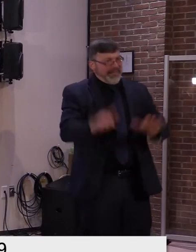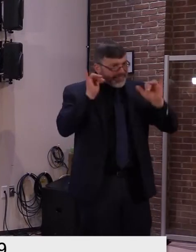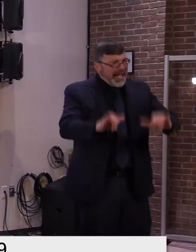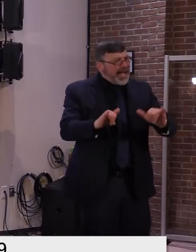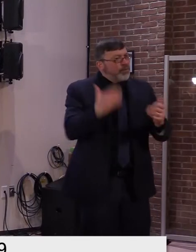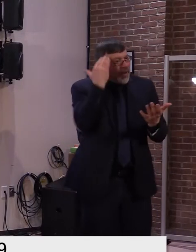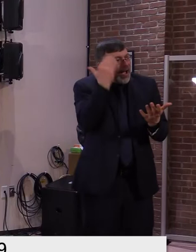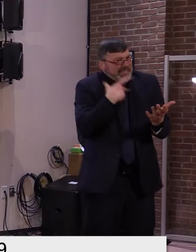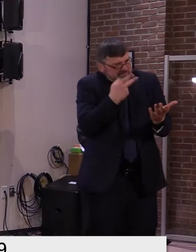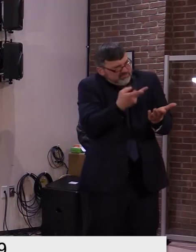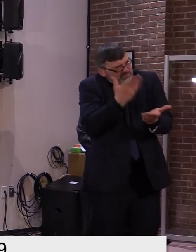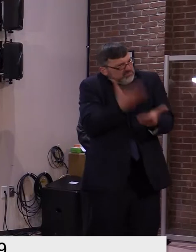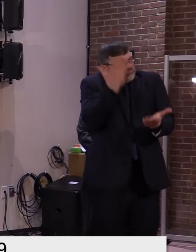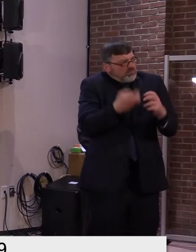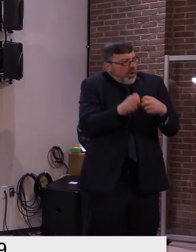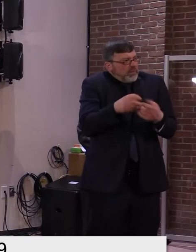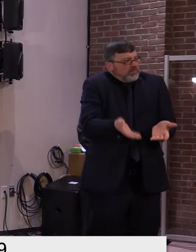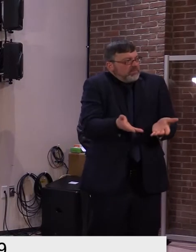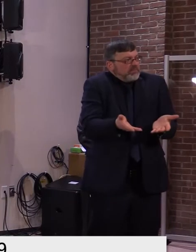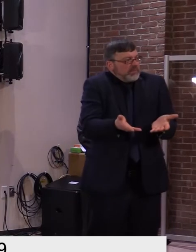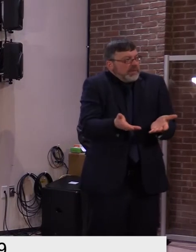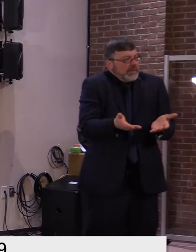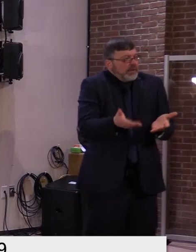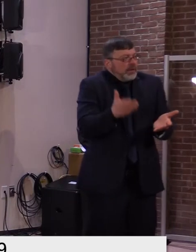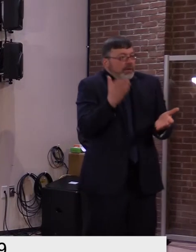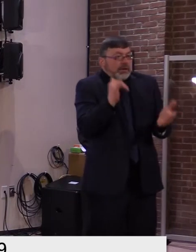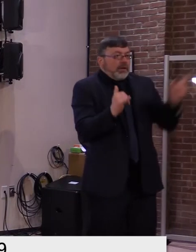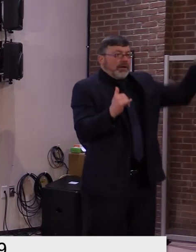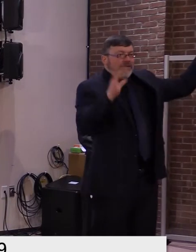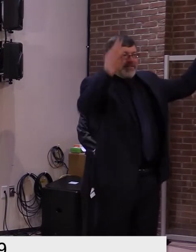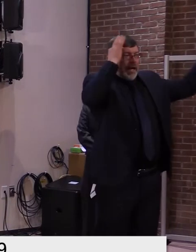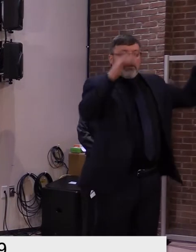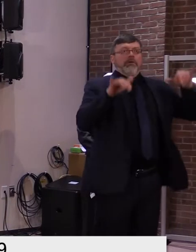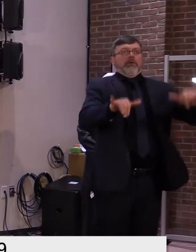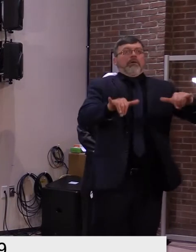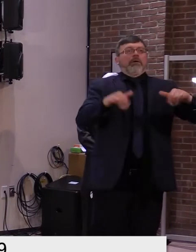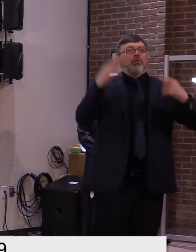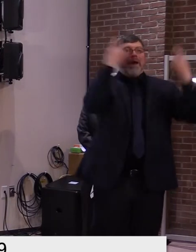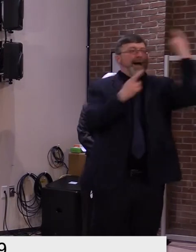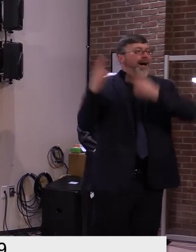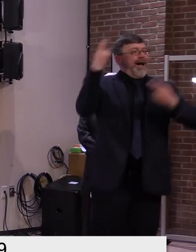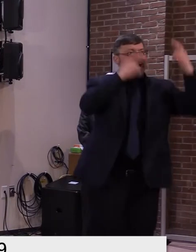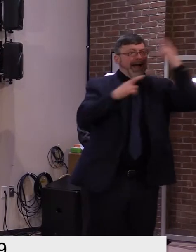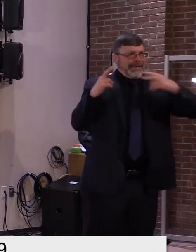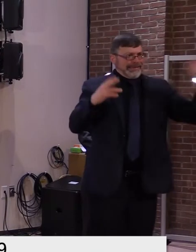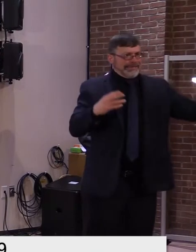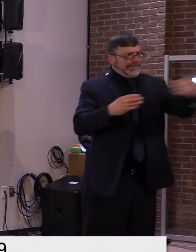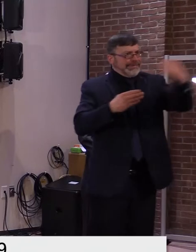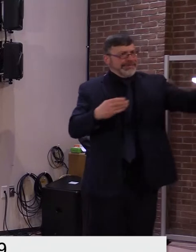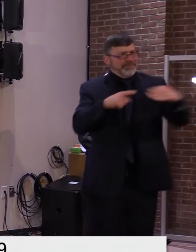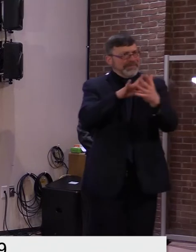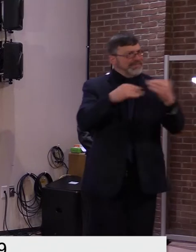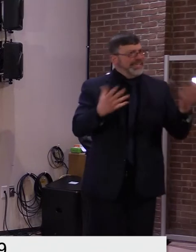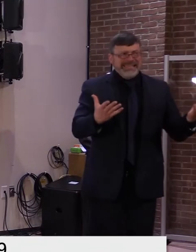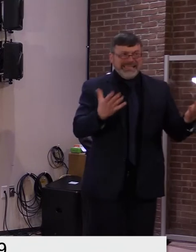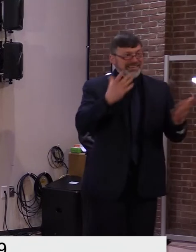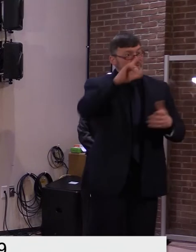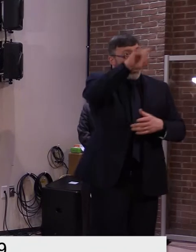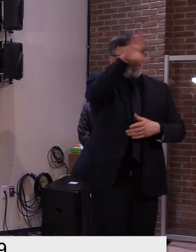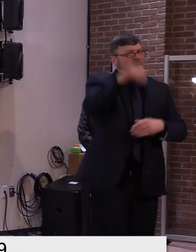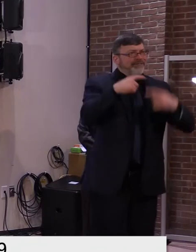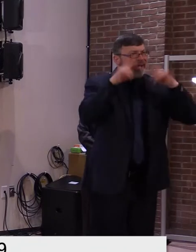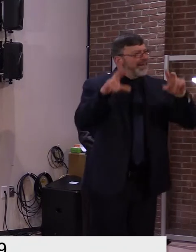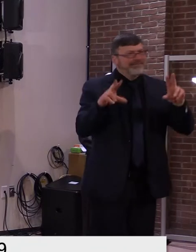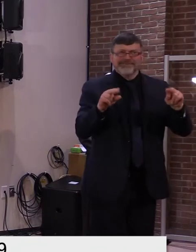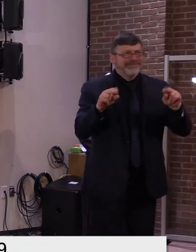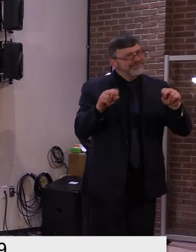are, and maybe that will equate to more of an uptake and more people wanting to get the